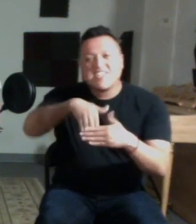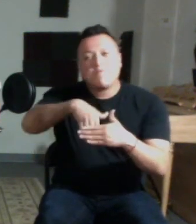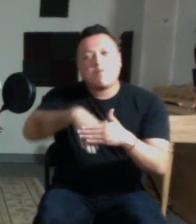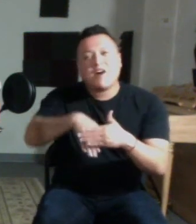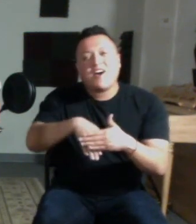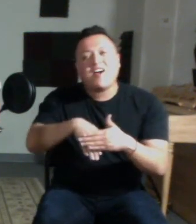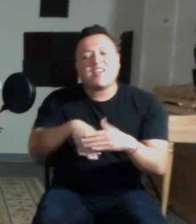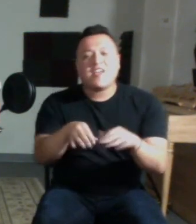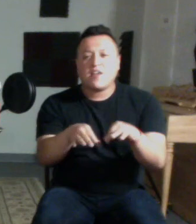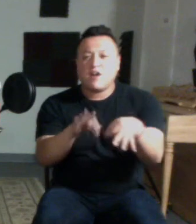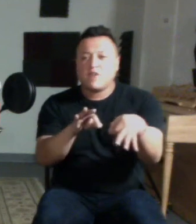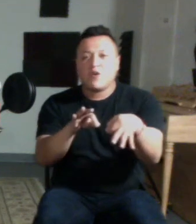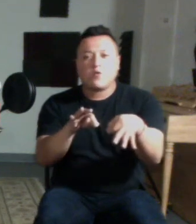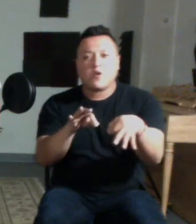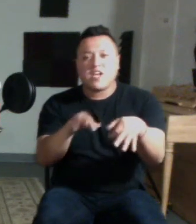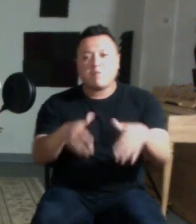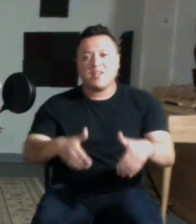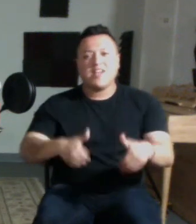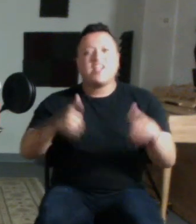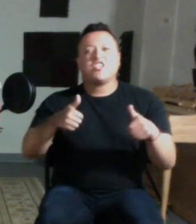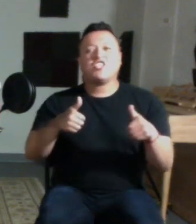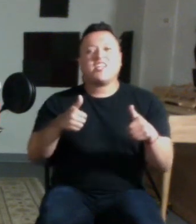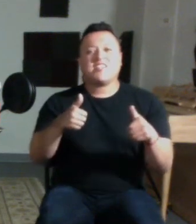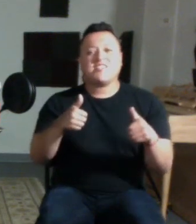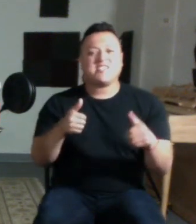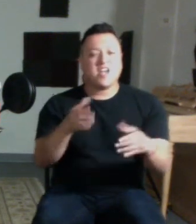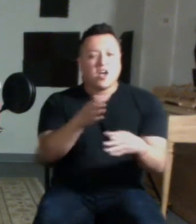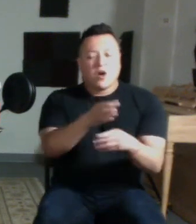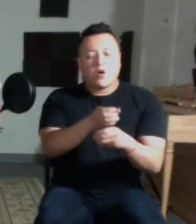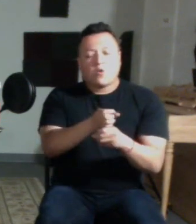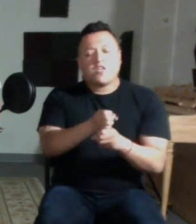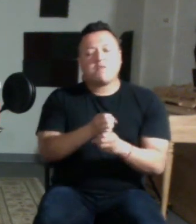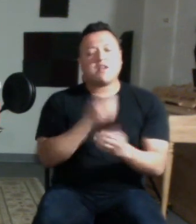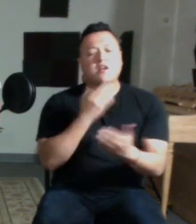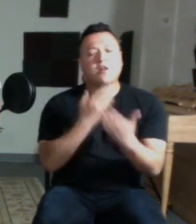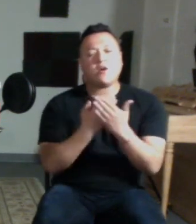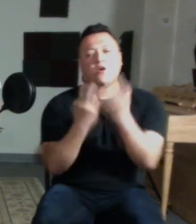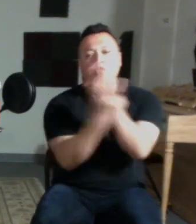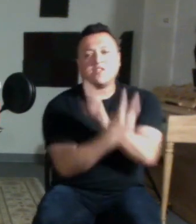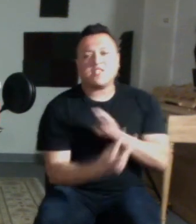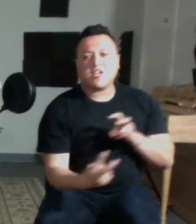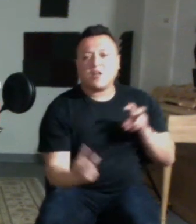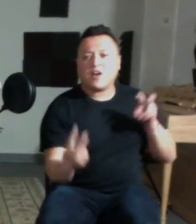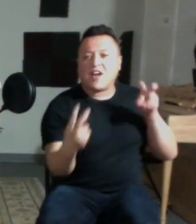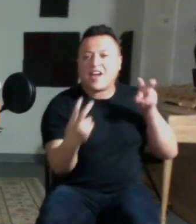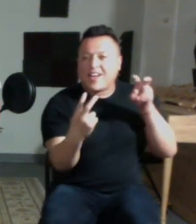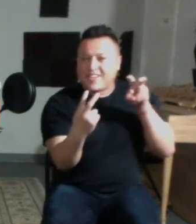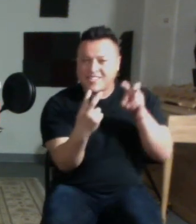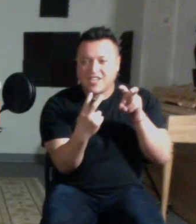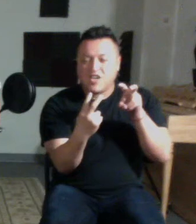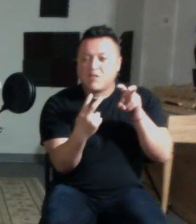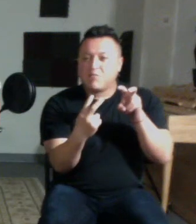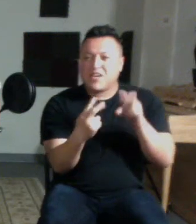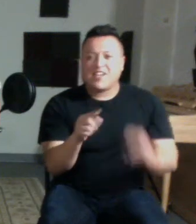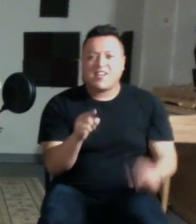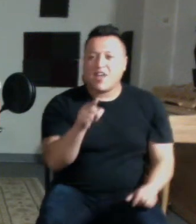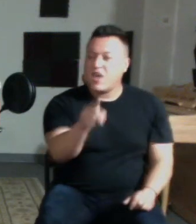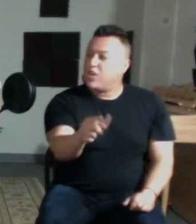the pocket of your ripped jeans, holding me close until our eyes meet.